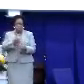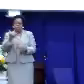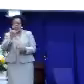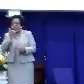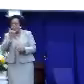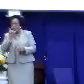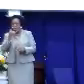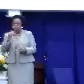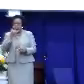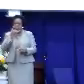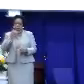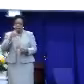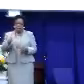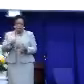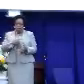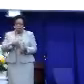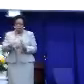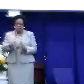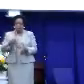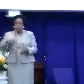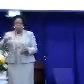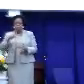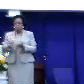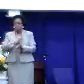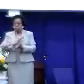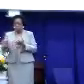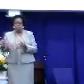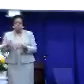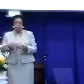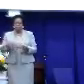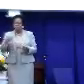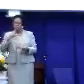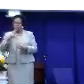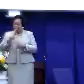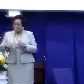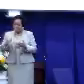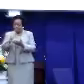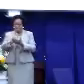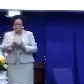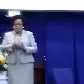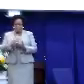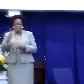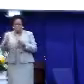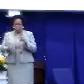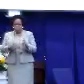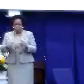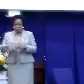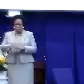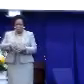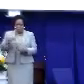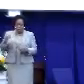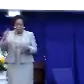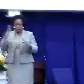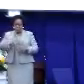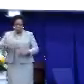You hurt somebody. You damage somebody. Amen. You can't help somebody. Amen. You're trying to help somebody to get out of the mud and